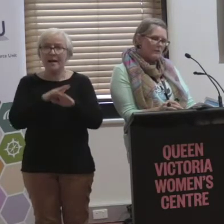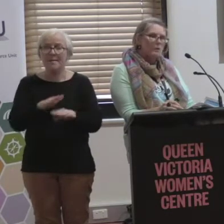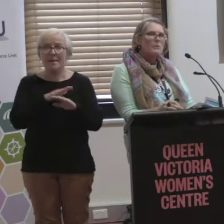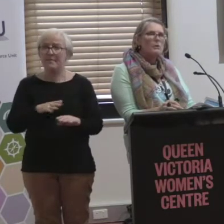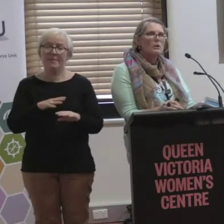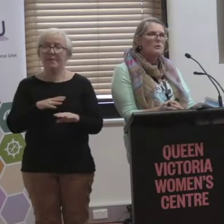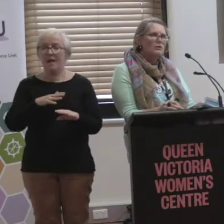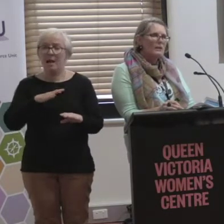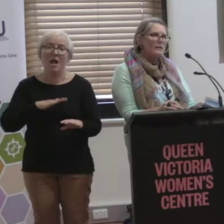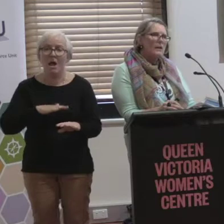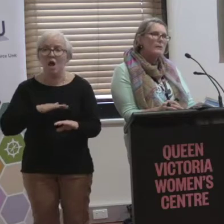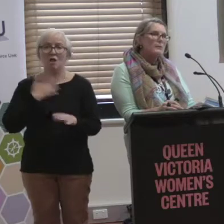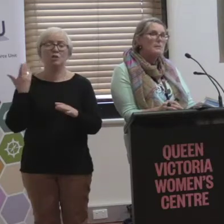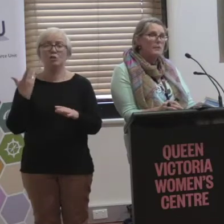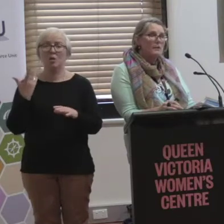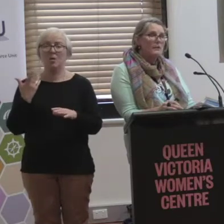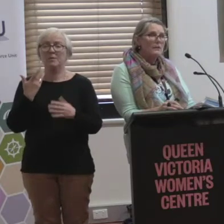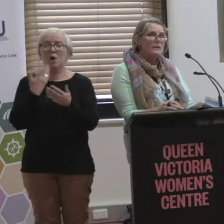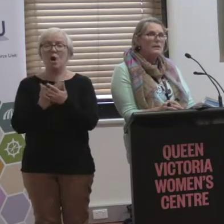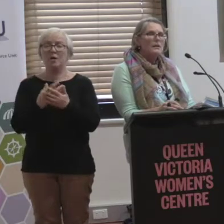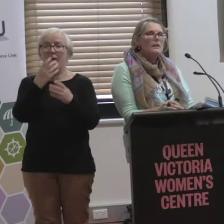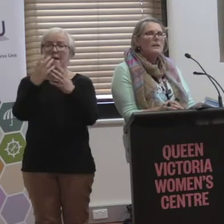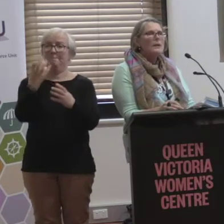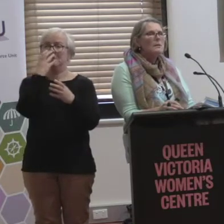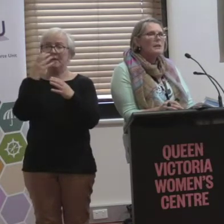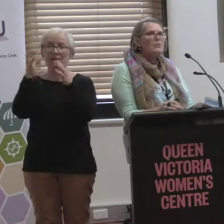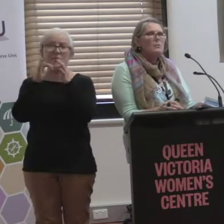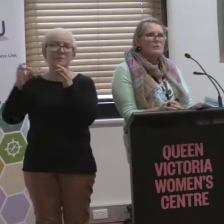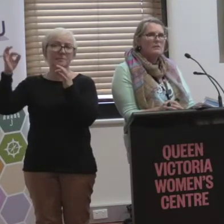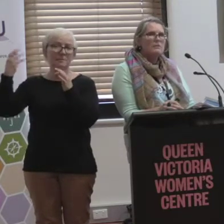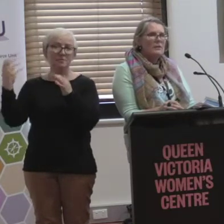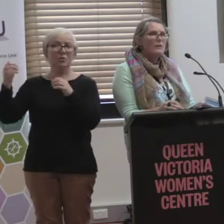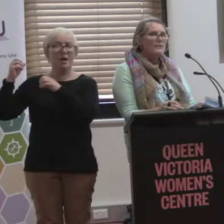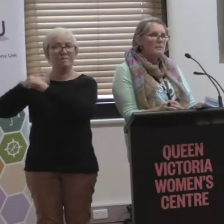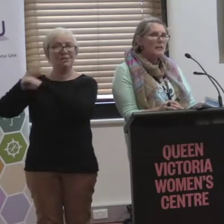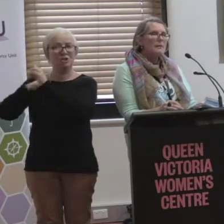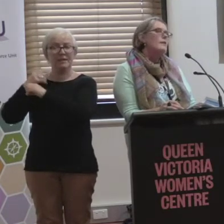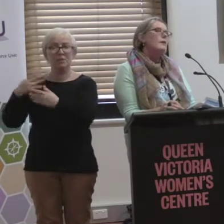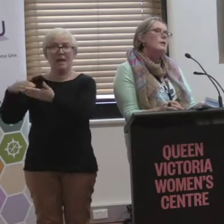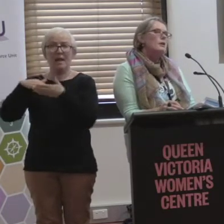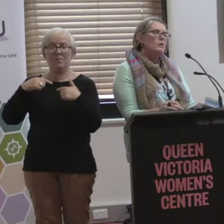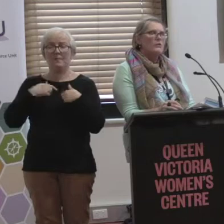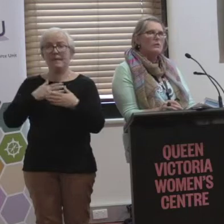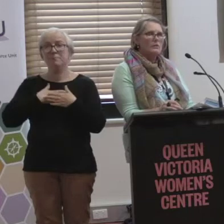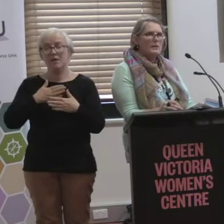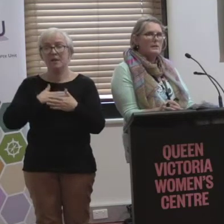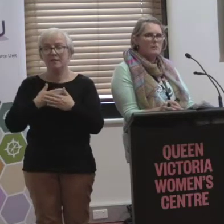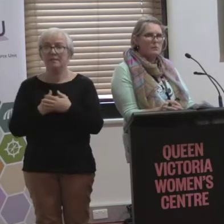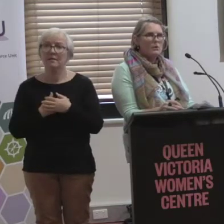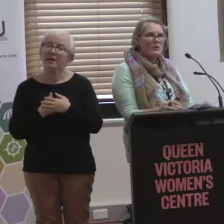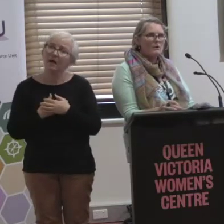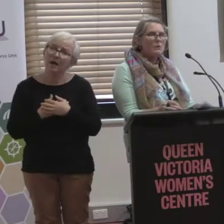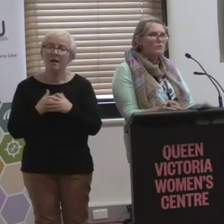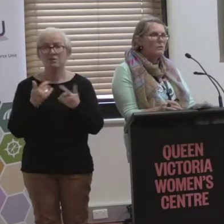do I ever want to be put on a machine that helps me breathe. Now, that can be interpreted in many ways. It may be that you don't want to be